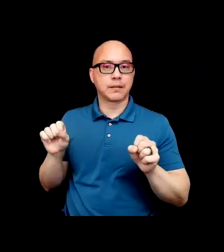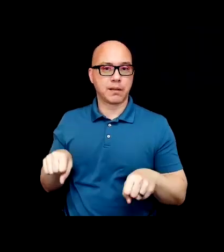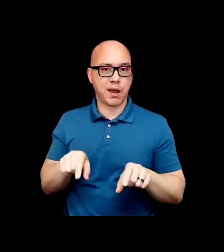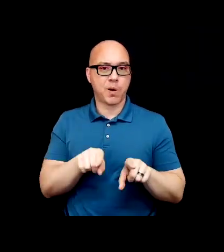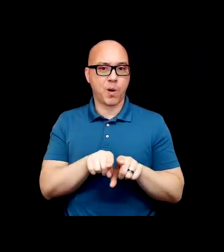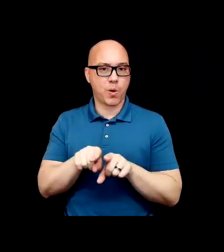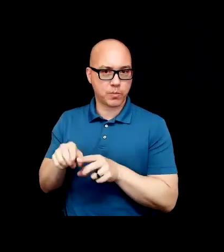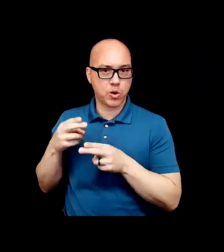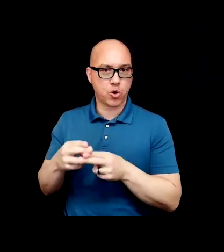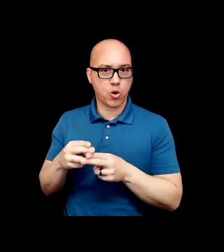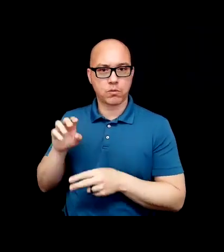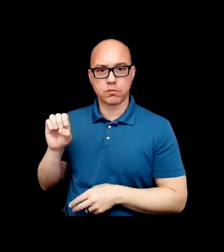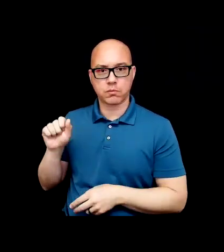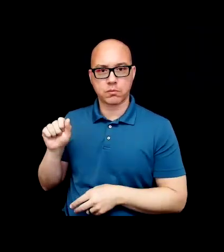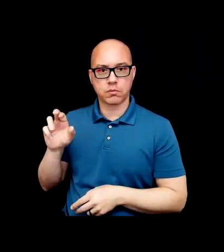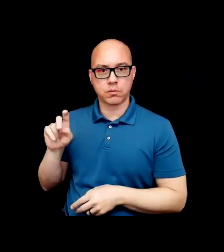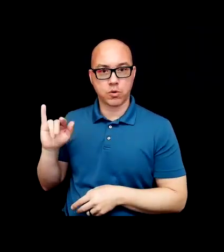considered earnings to the person.